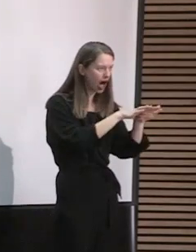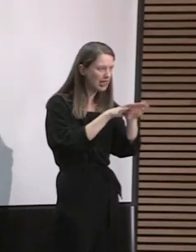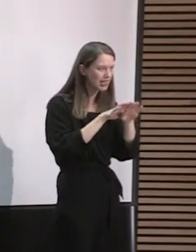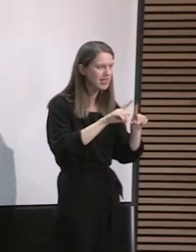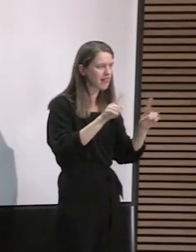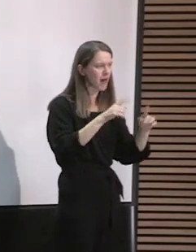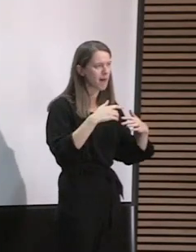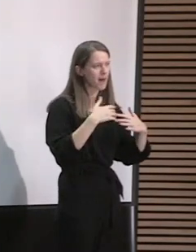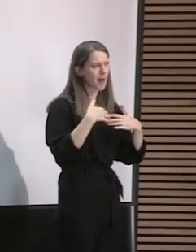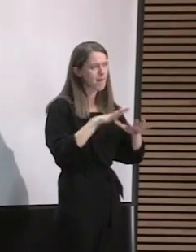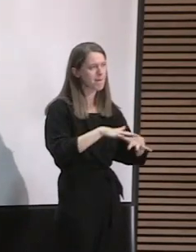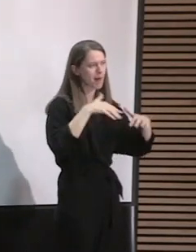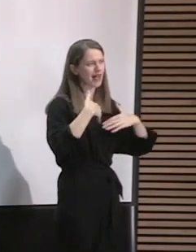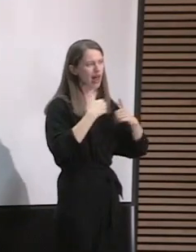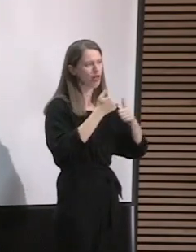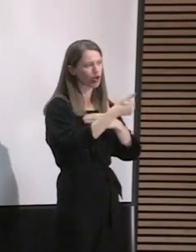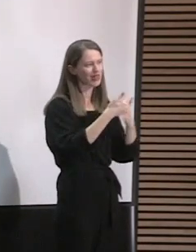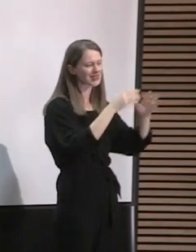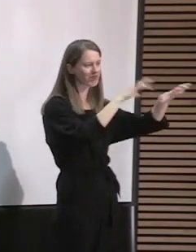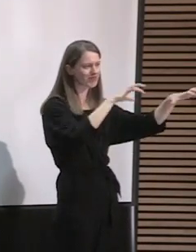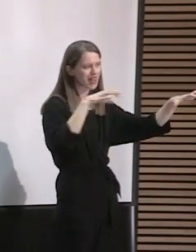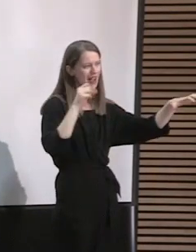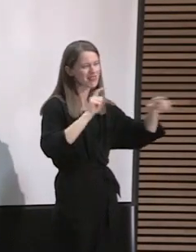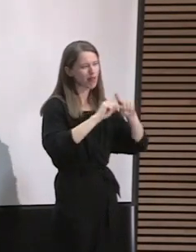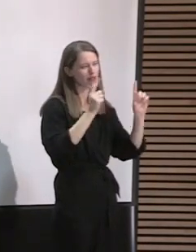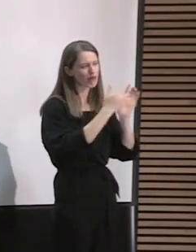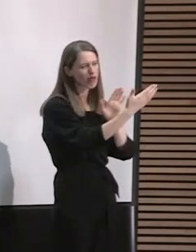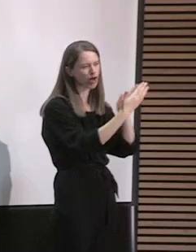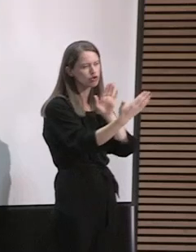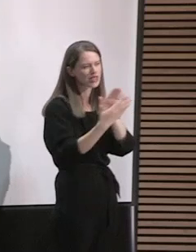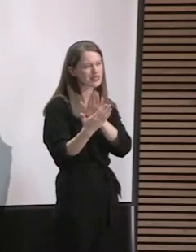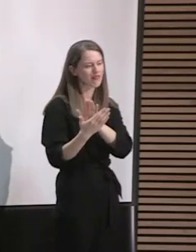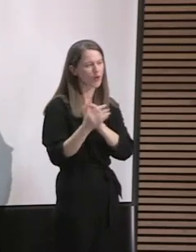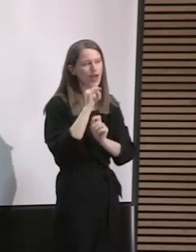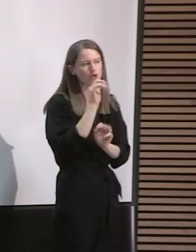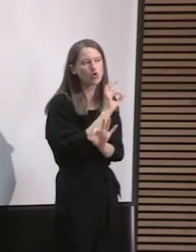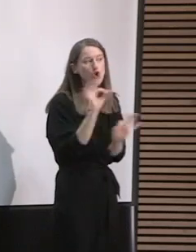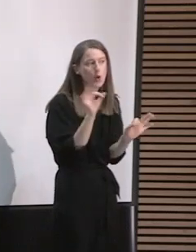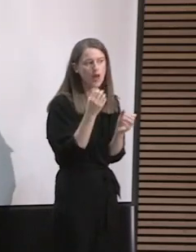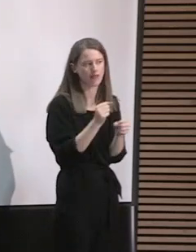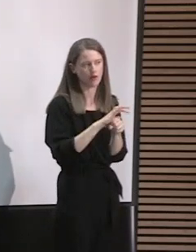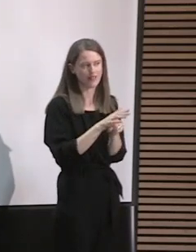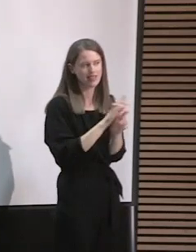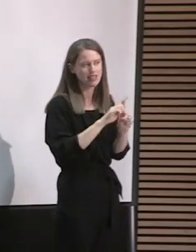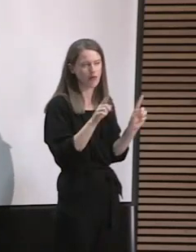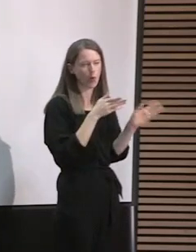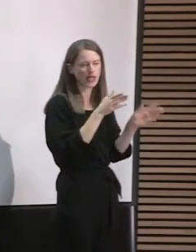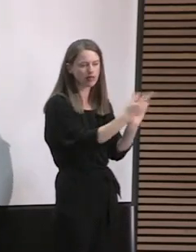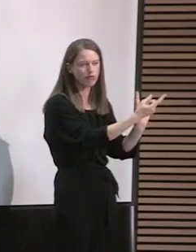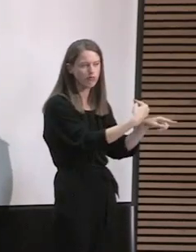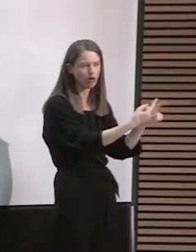health units across the country take a slightly different approach to the way they report those negative test results back to the people who have been